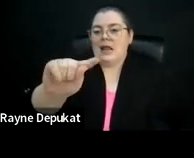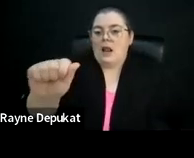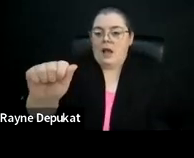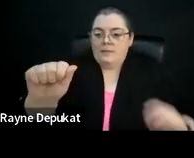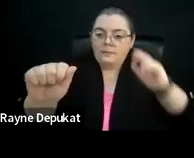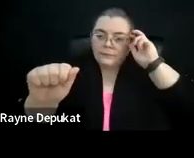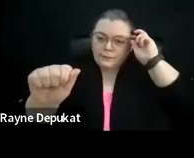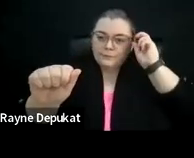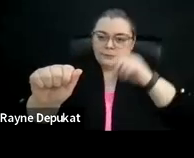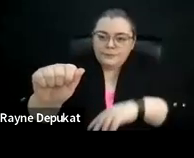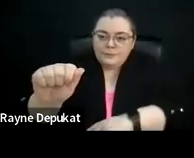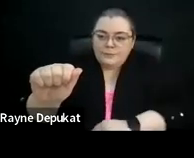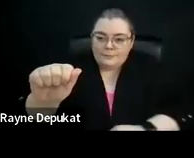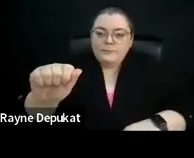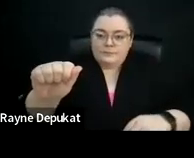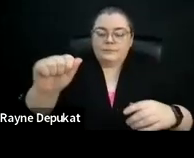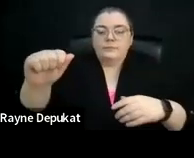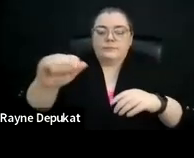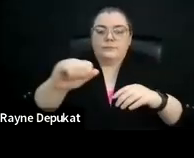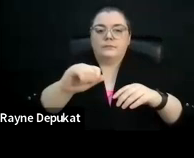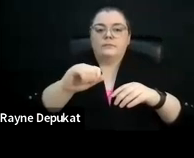to data specifically,